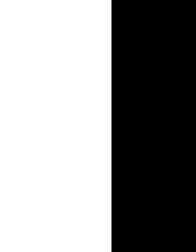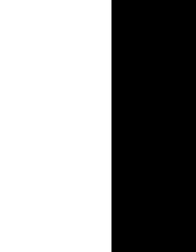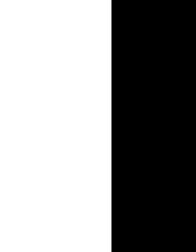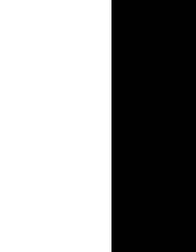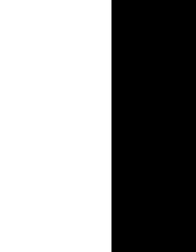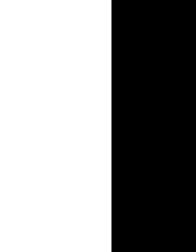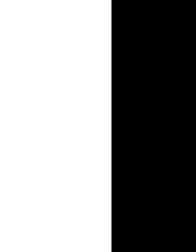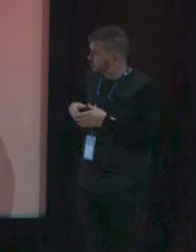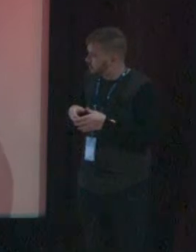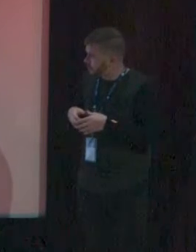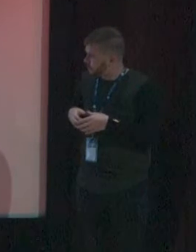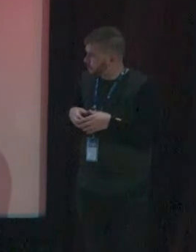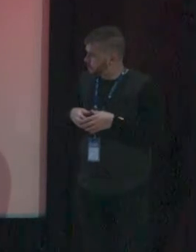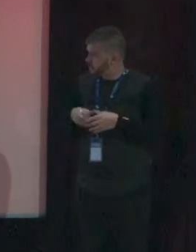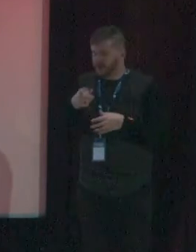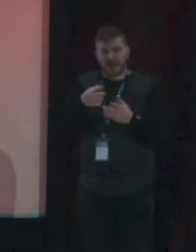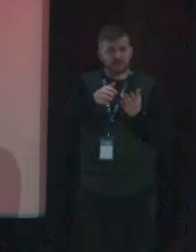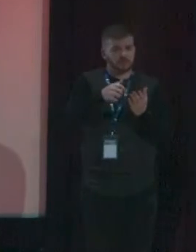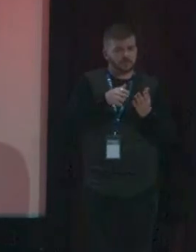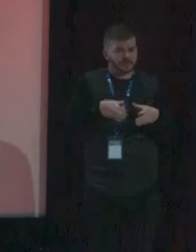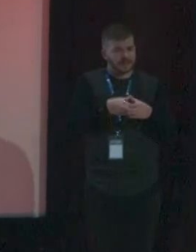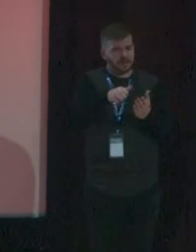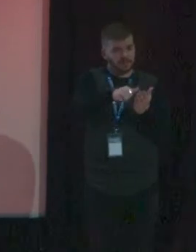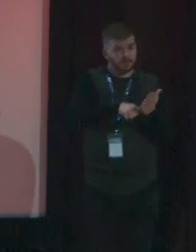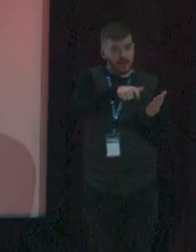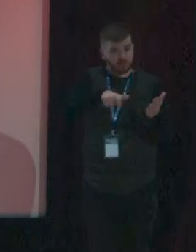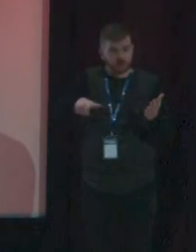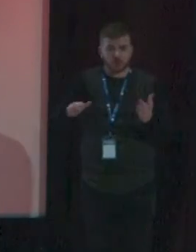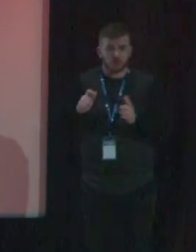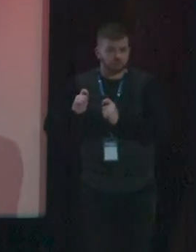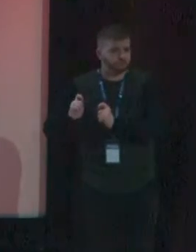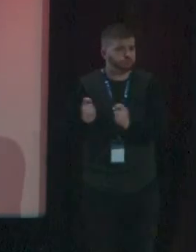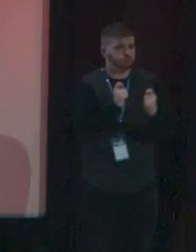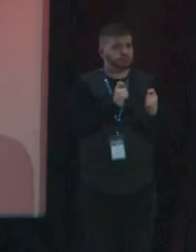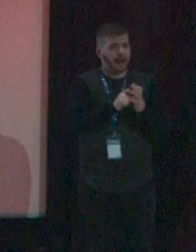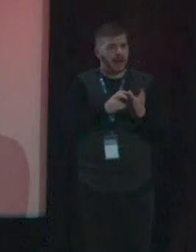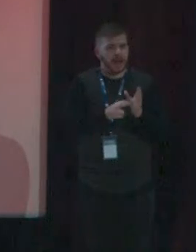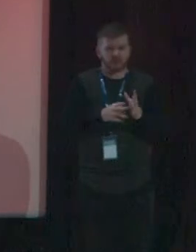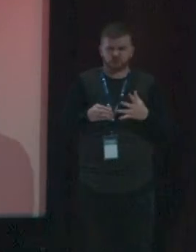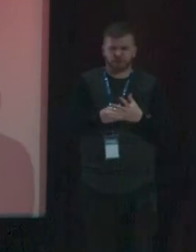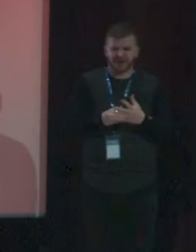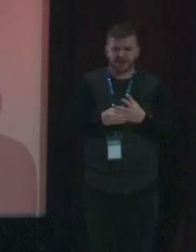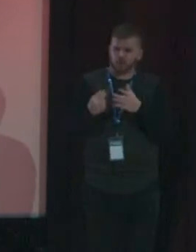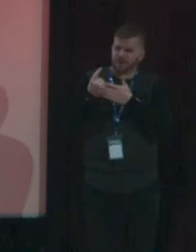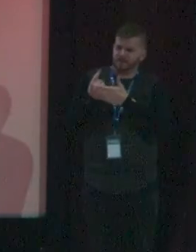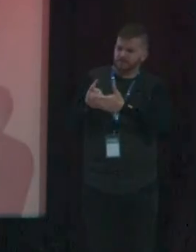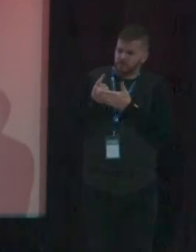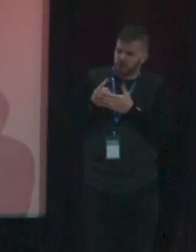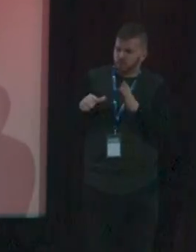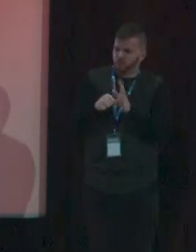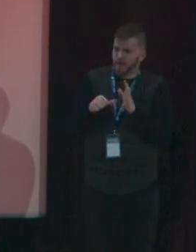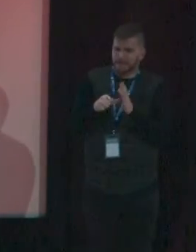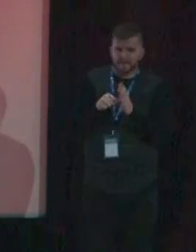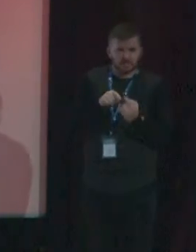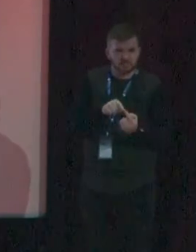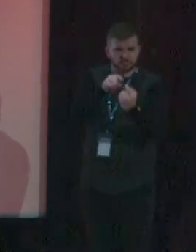brilliant piece of narrative design, a set of characters that you assign to this Clan Ring to advise you on the problems facing the